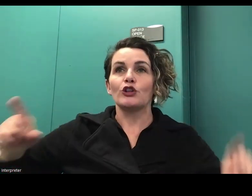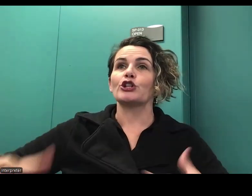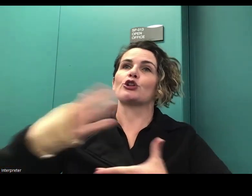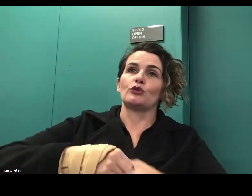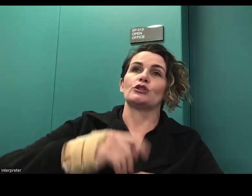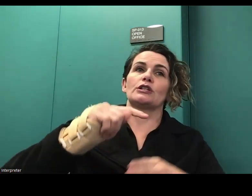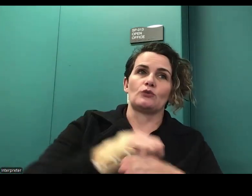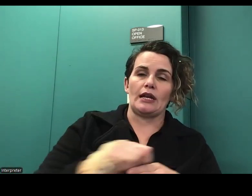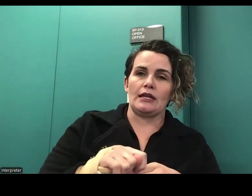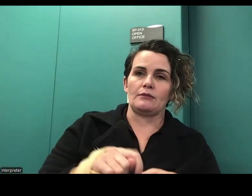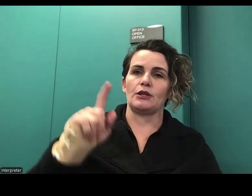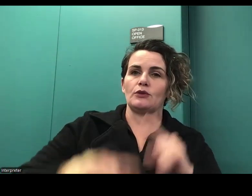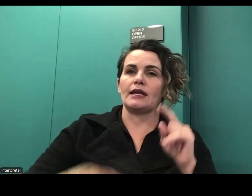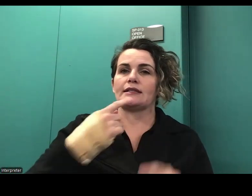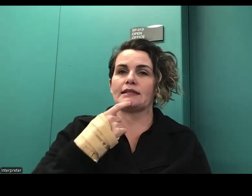inclusion training.